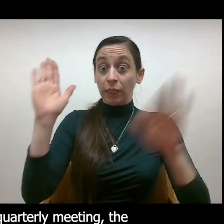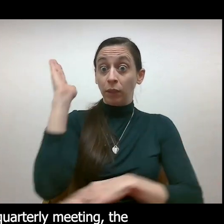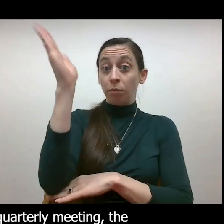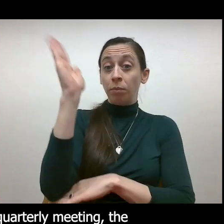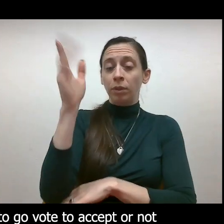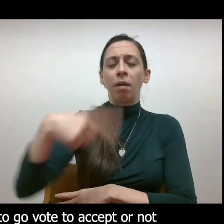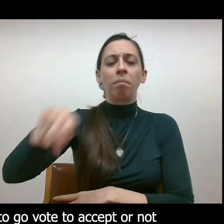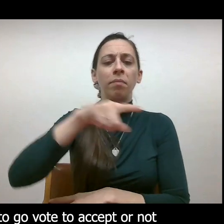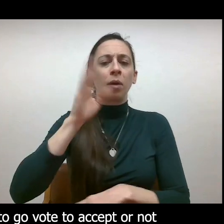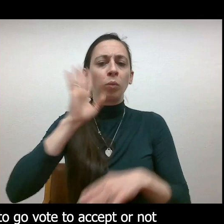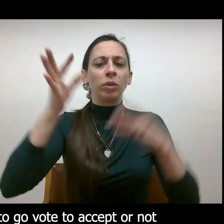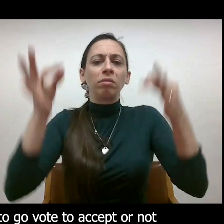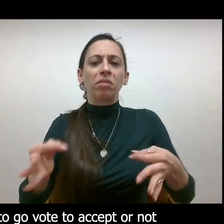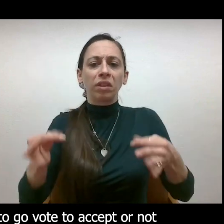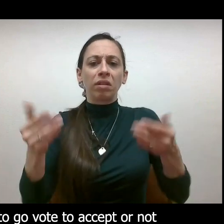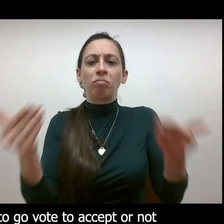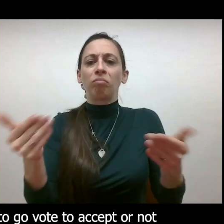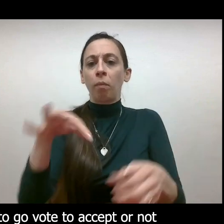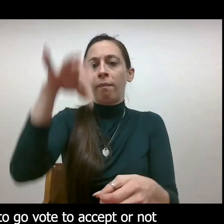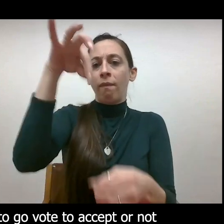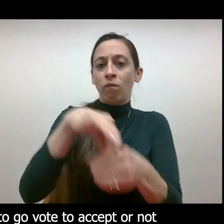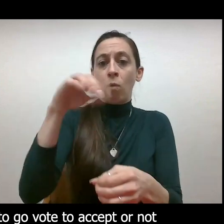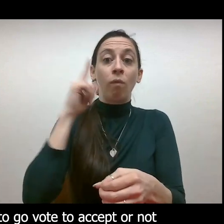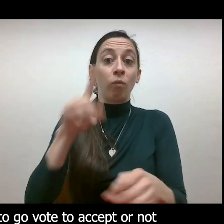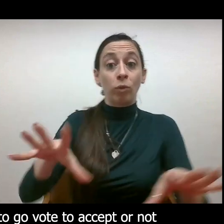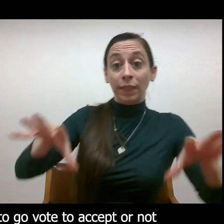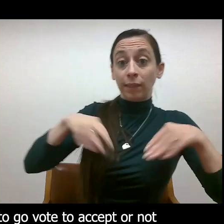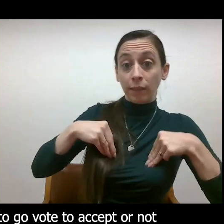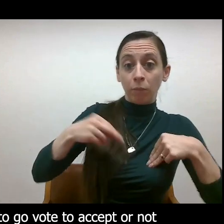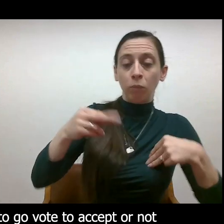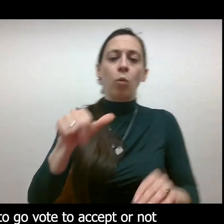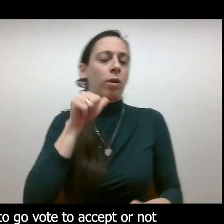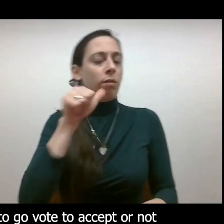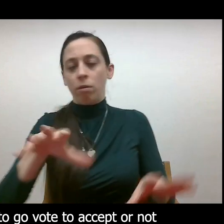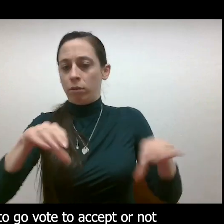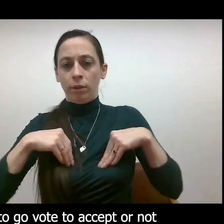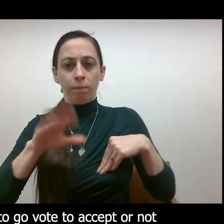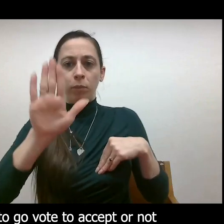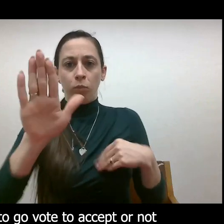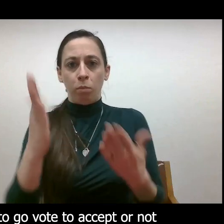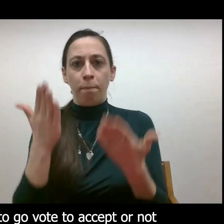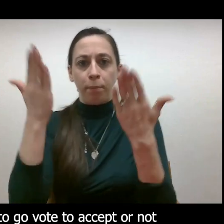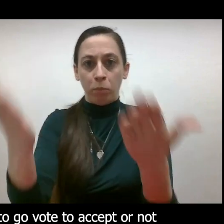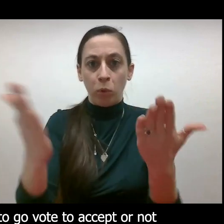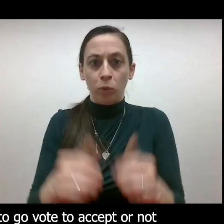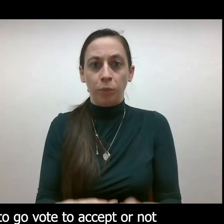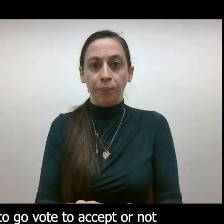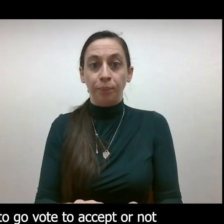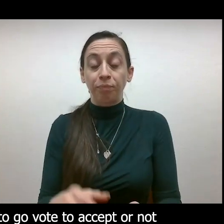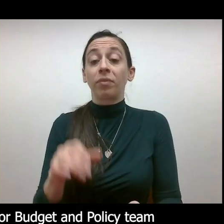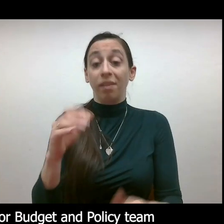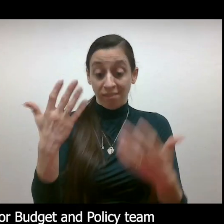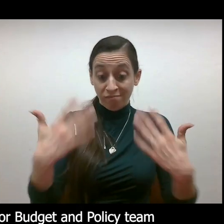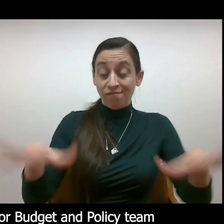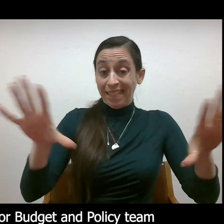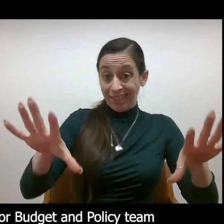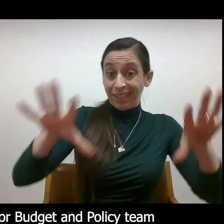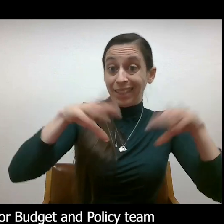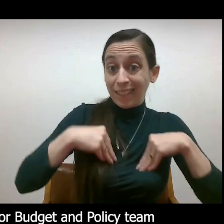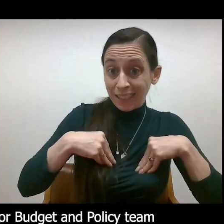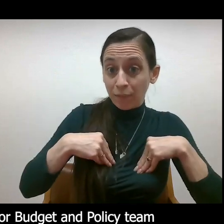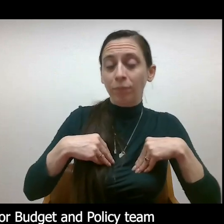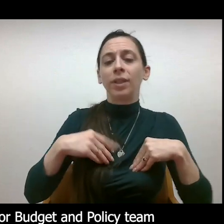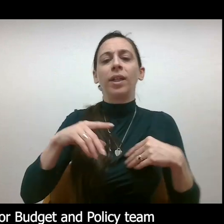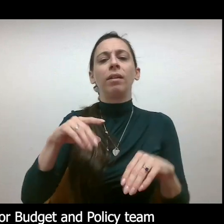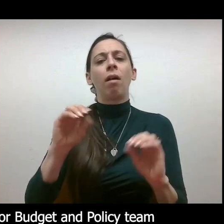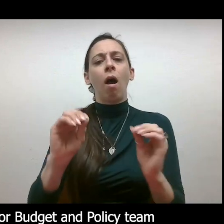questions. After you've presented, they may decide to go and vote to accept or not accept your proposal.